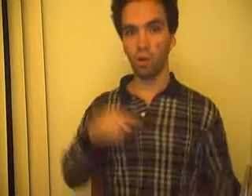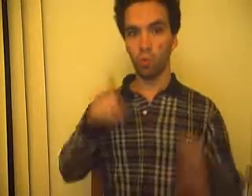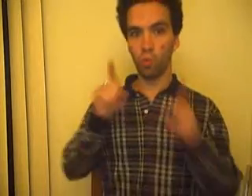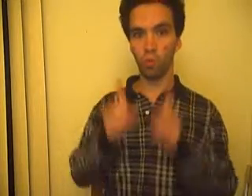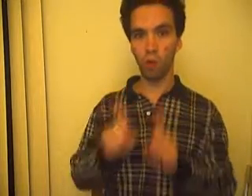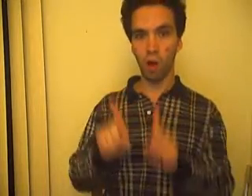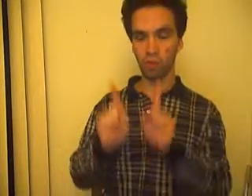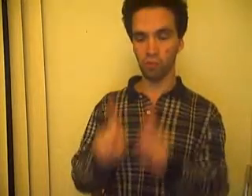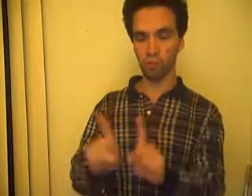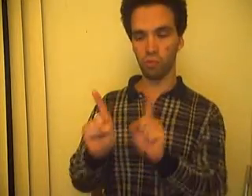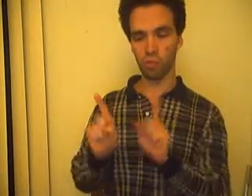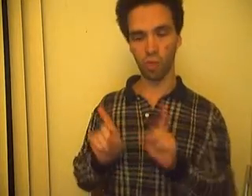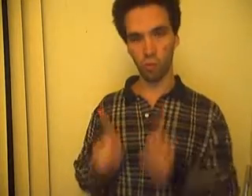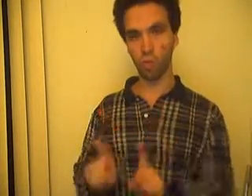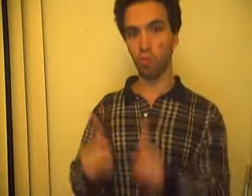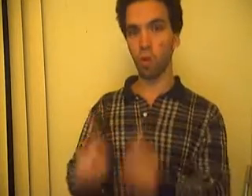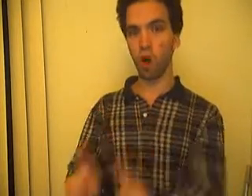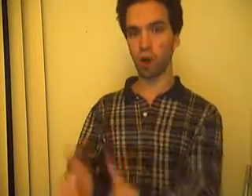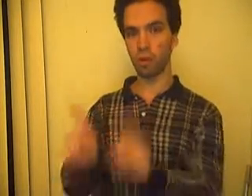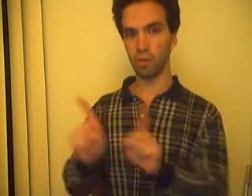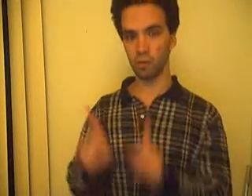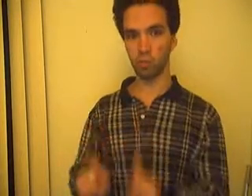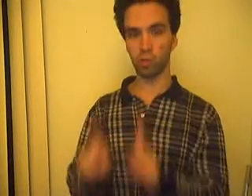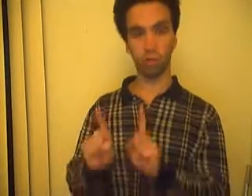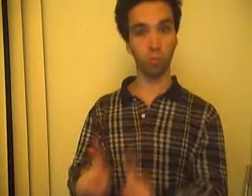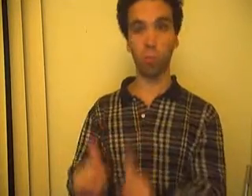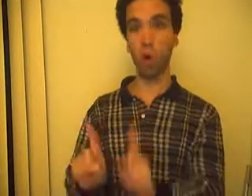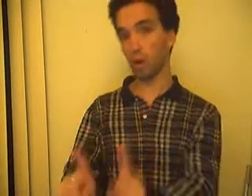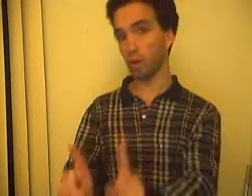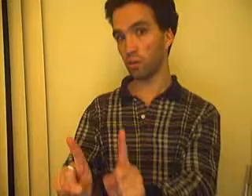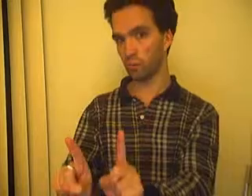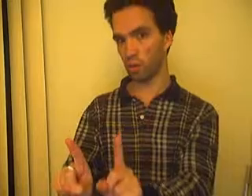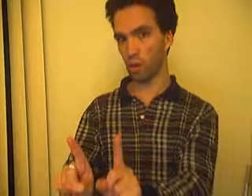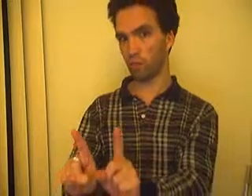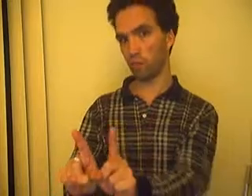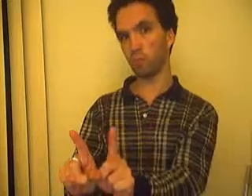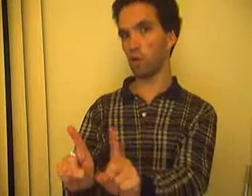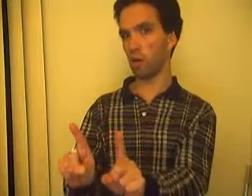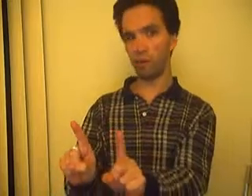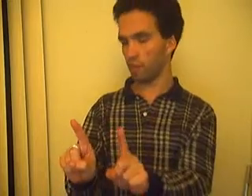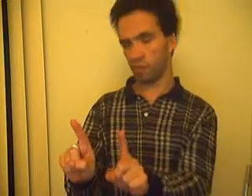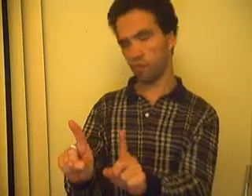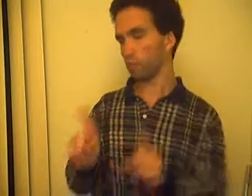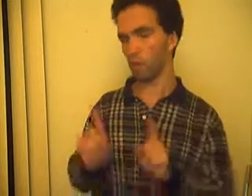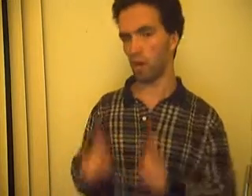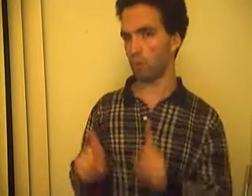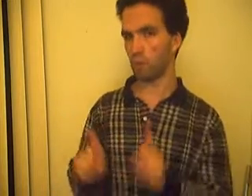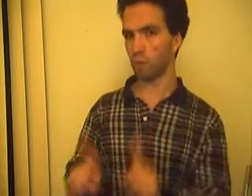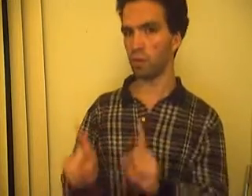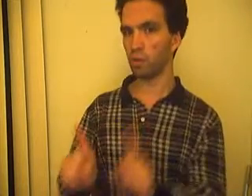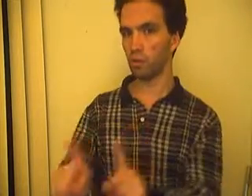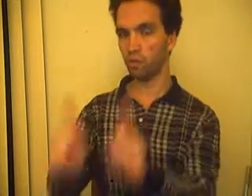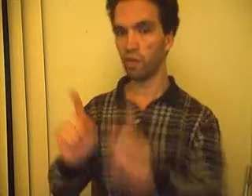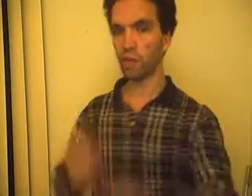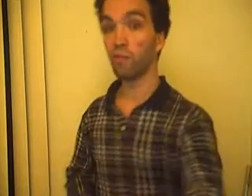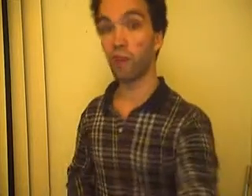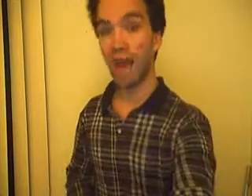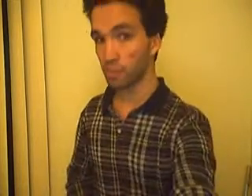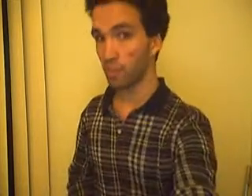would walk through, so would walk is just walk. Verbs are not inflected for time. They're inflected for aspect, but